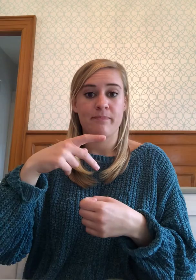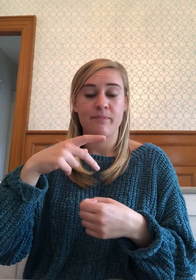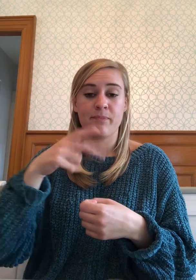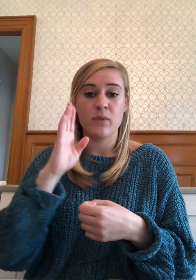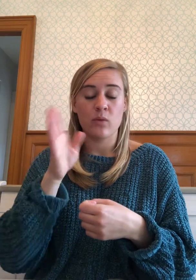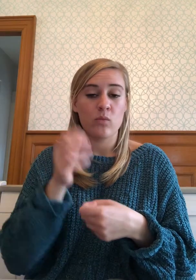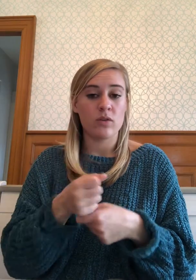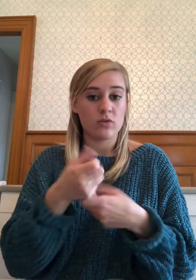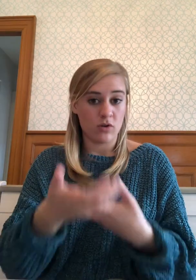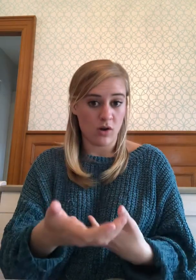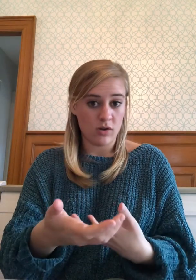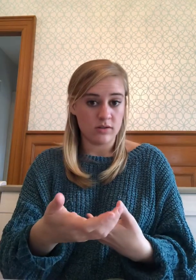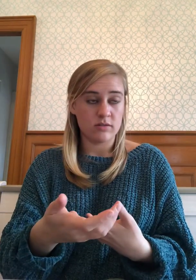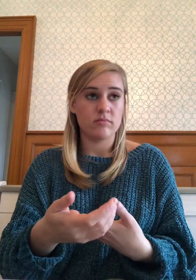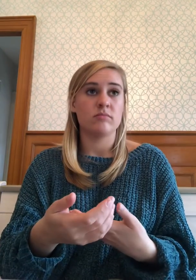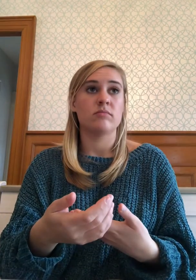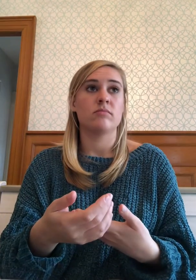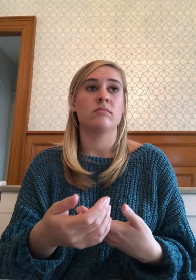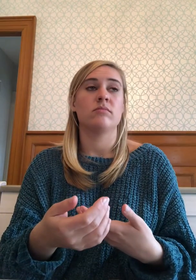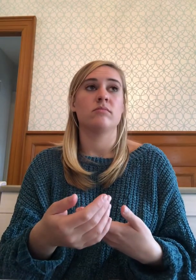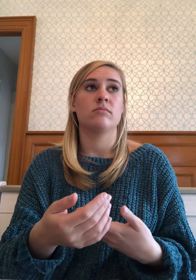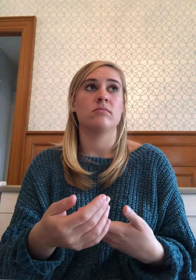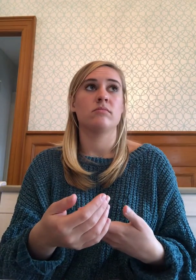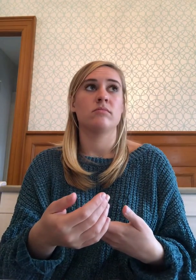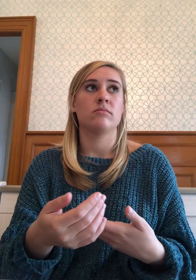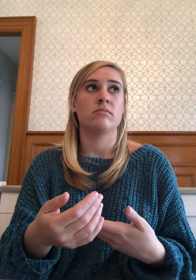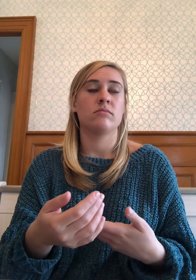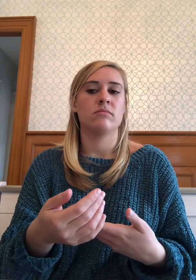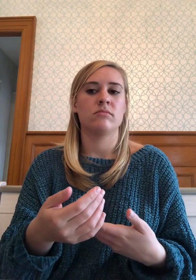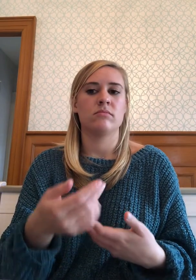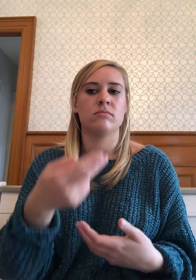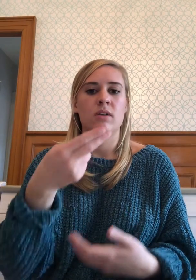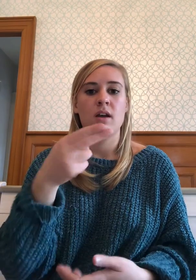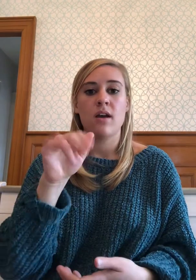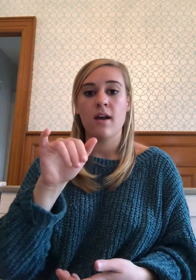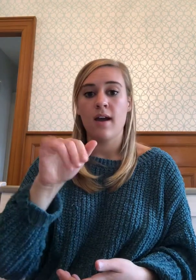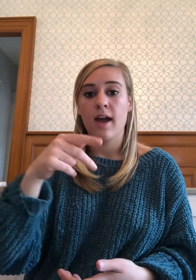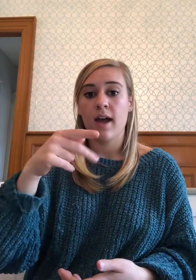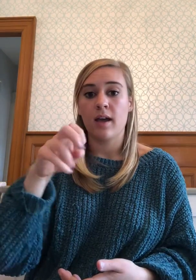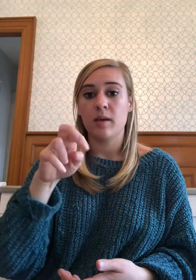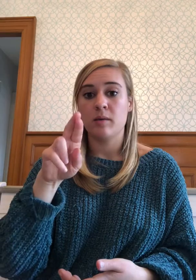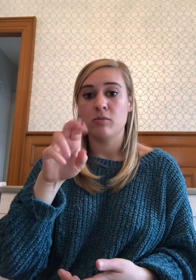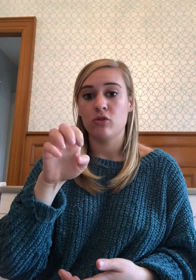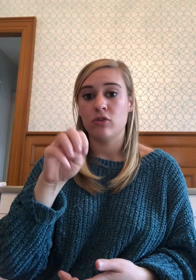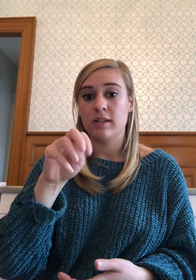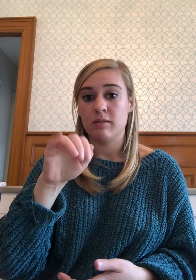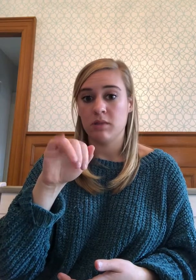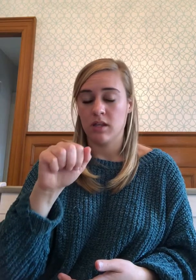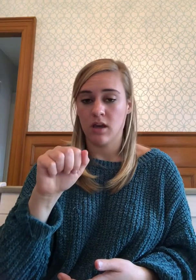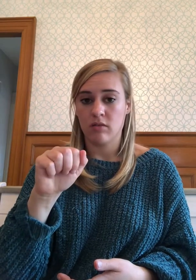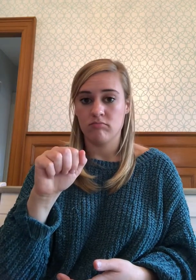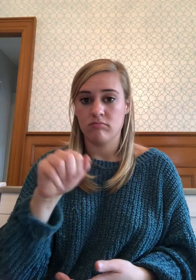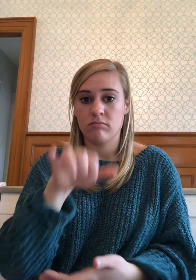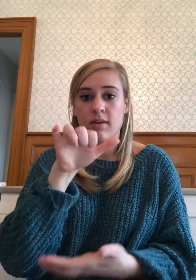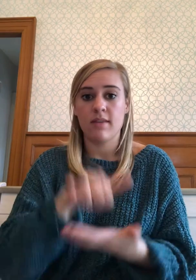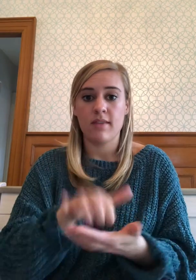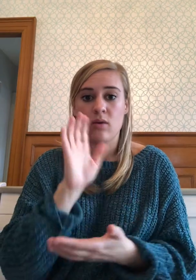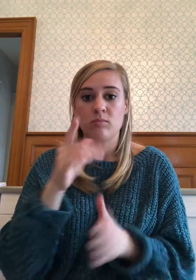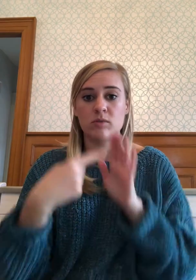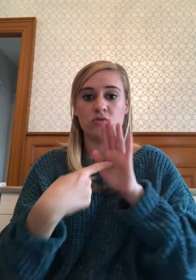causes some hyperemia. Slight forces cause hyperemia. That's shown quite often by